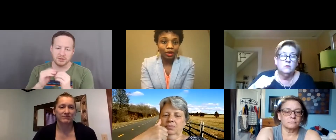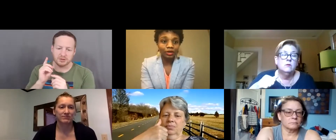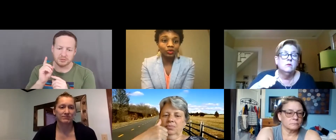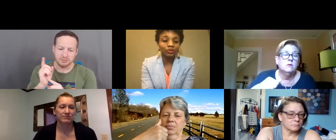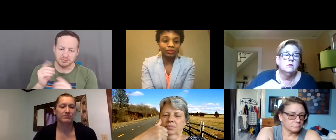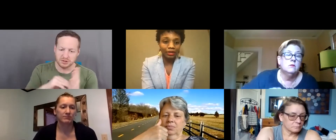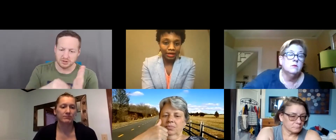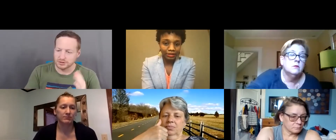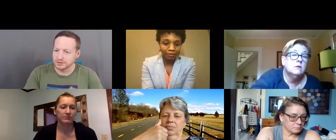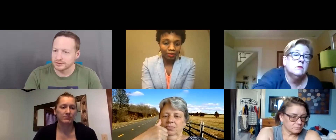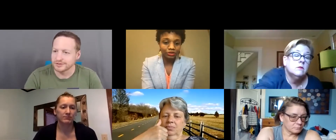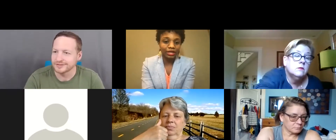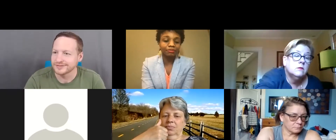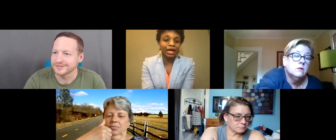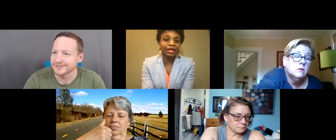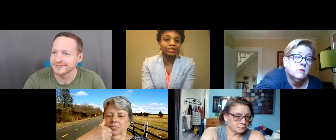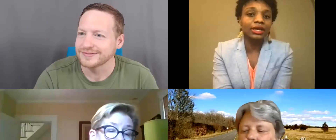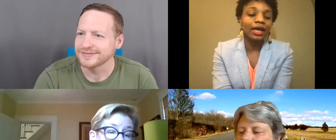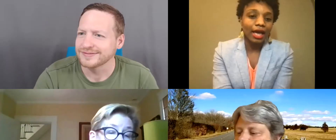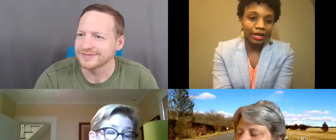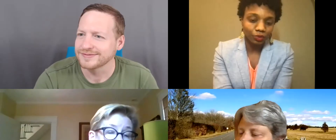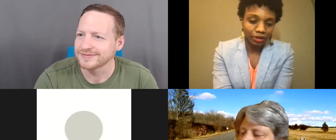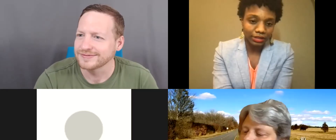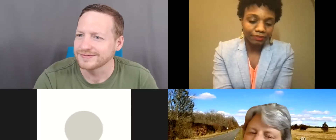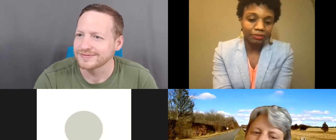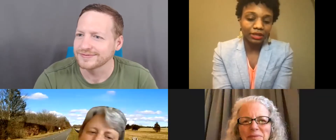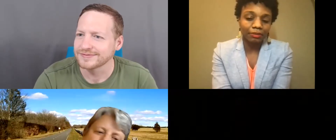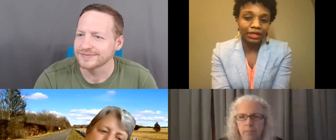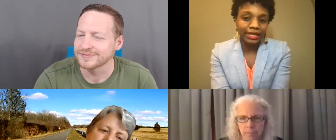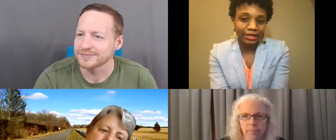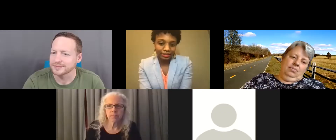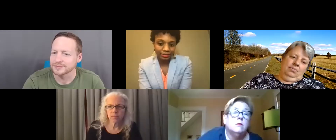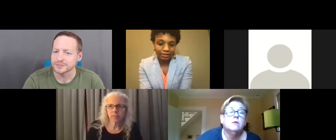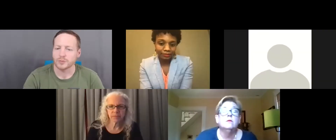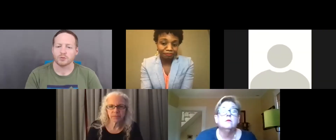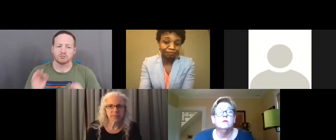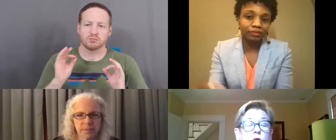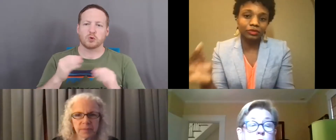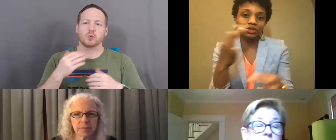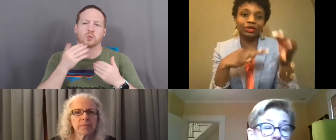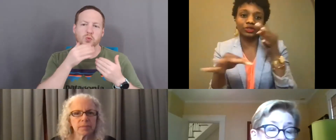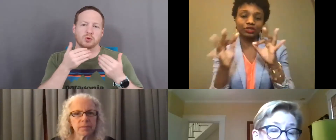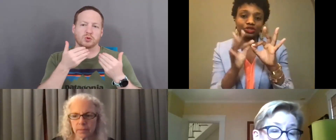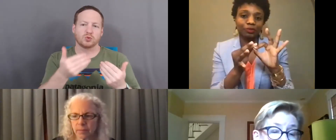everyone. The motion has passed, and we'll accept the meeting minutes as is. Let's go ahead and switch interpreters.